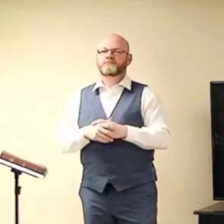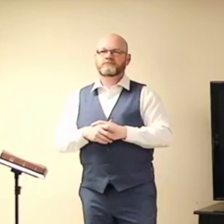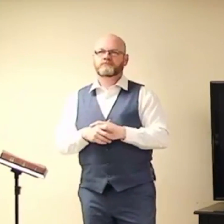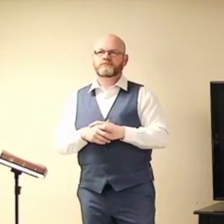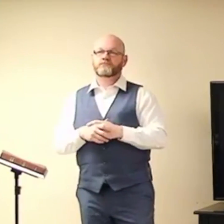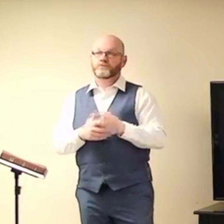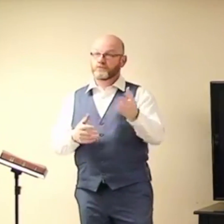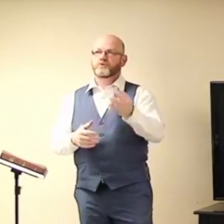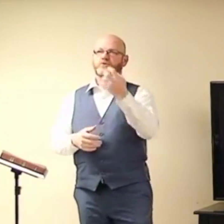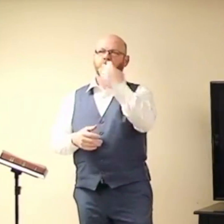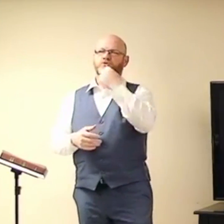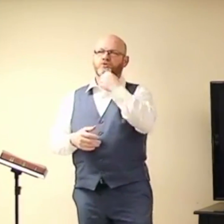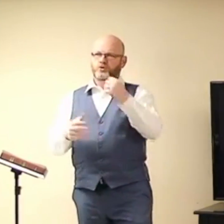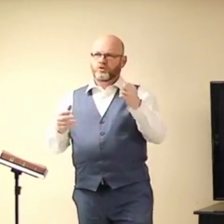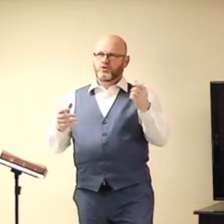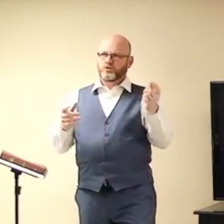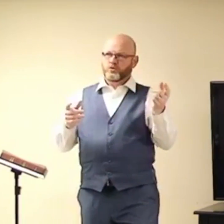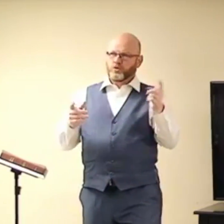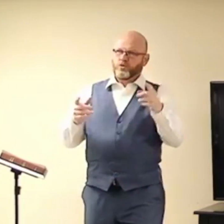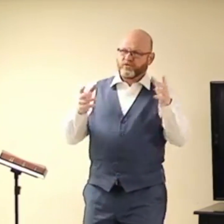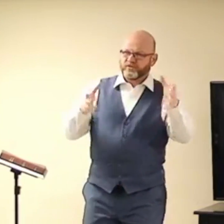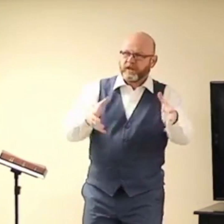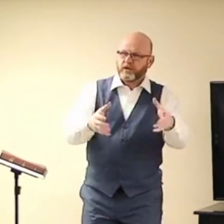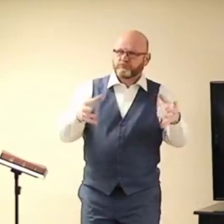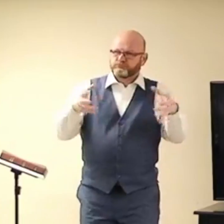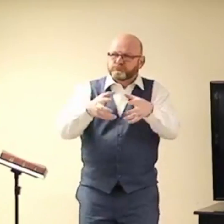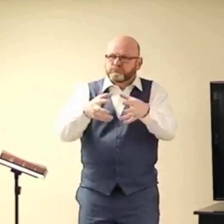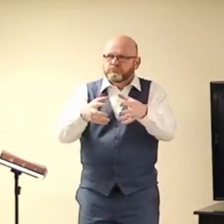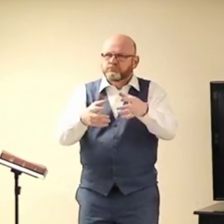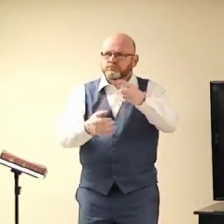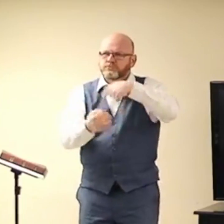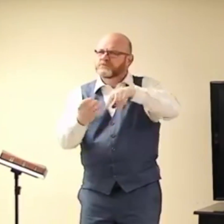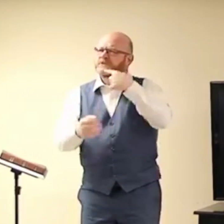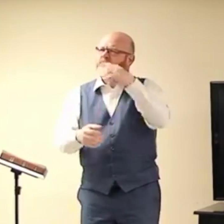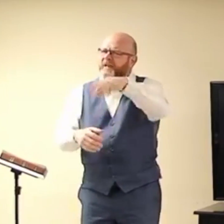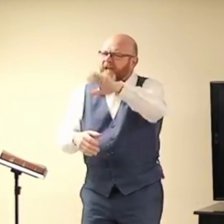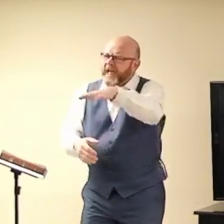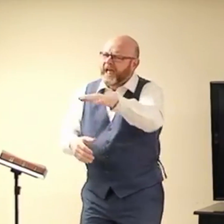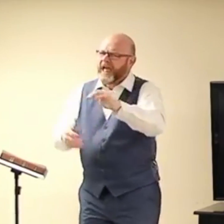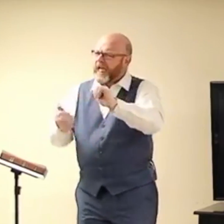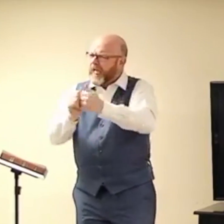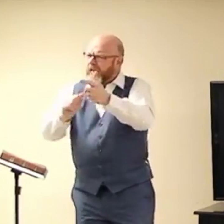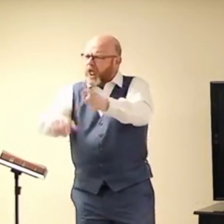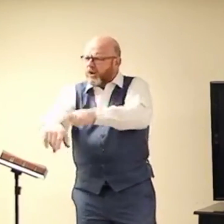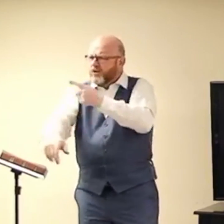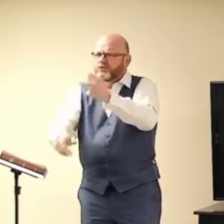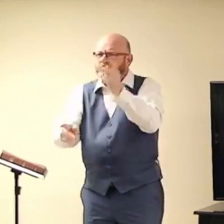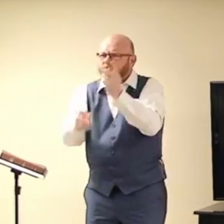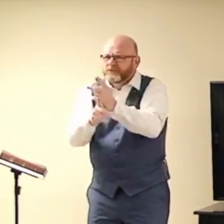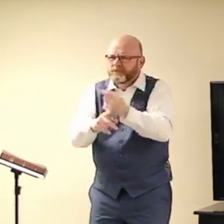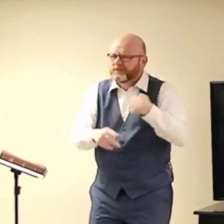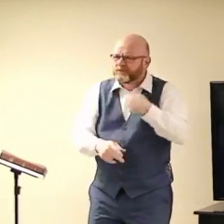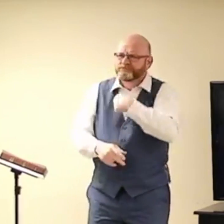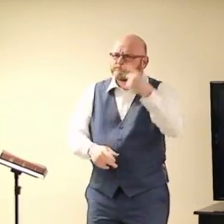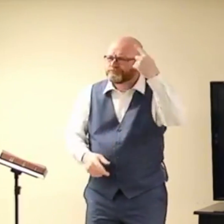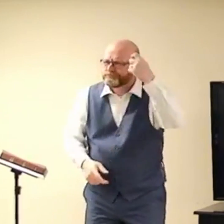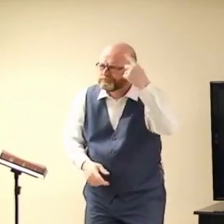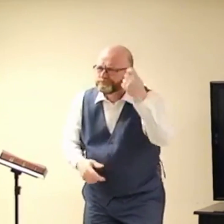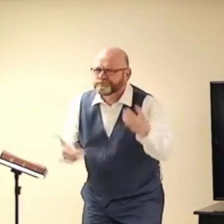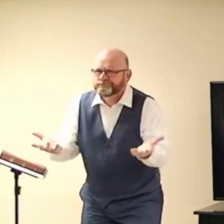to socialize. And the Jews who had gathered in that area were saying to him, how long will